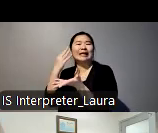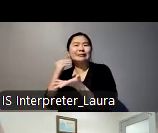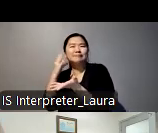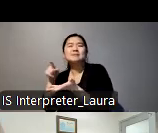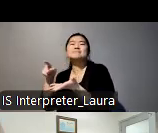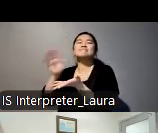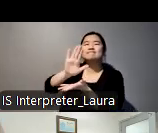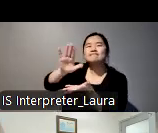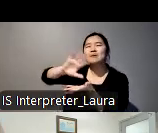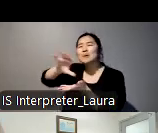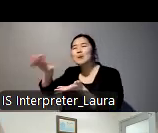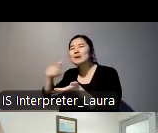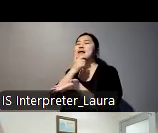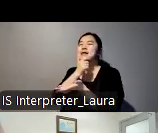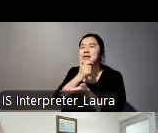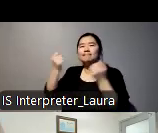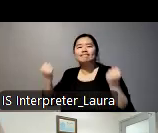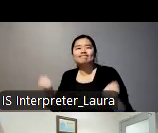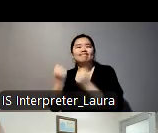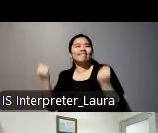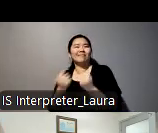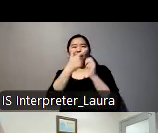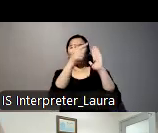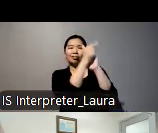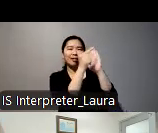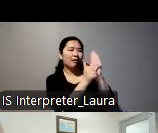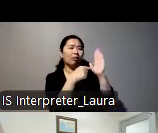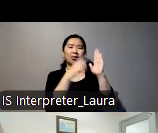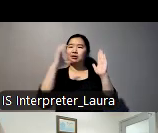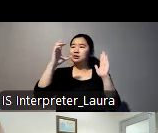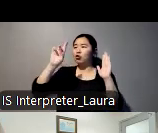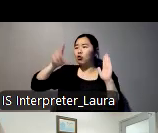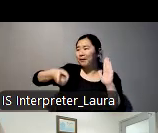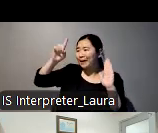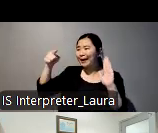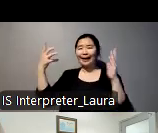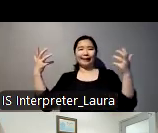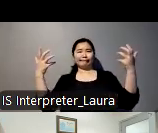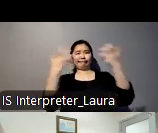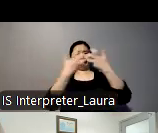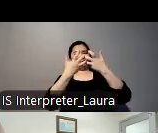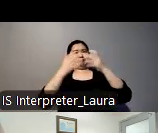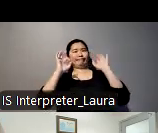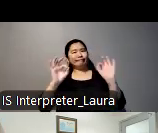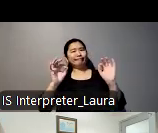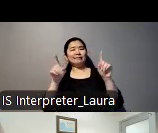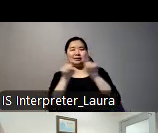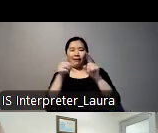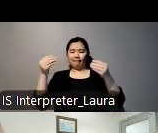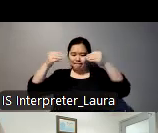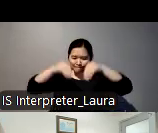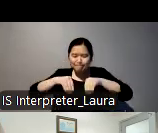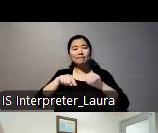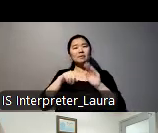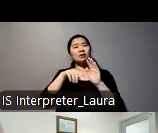countries. Because the institutionalization could bring the change of the budget allocation,